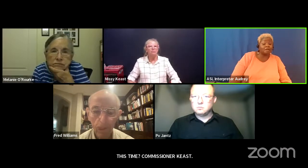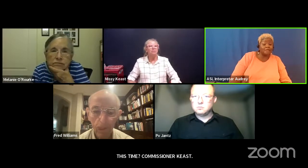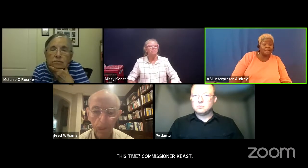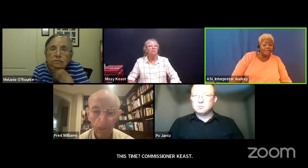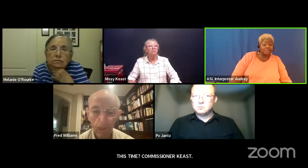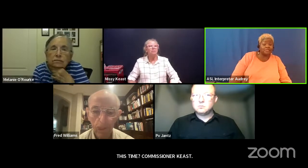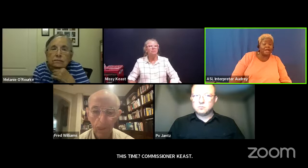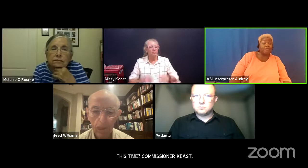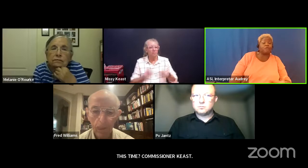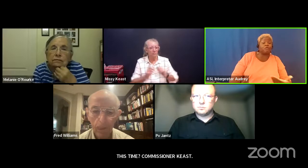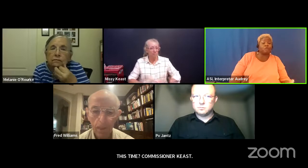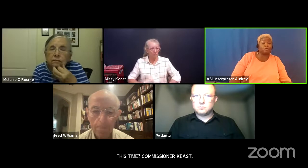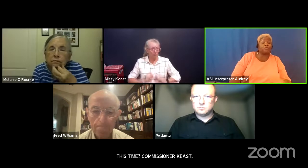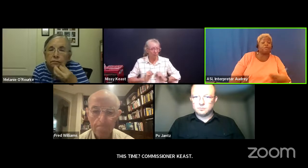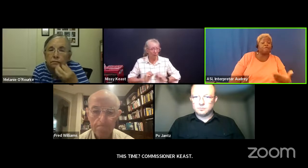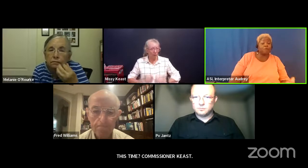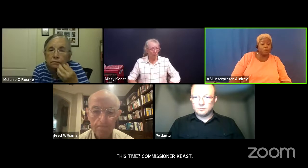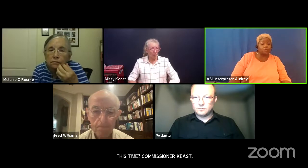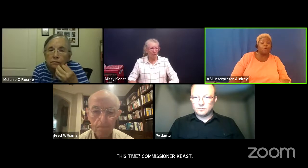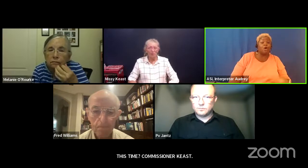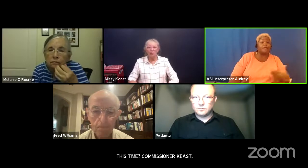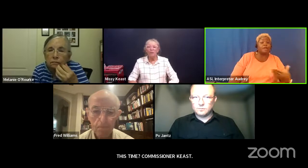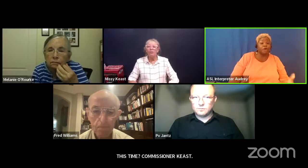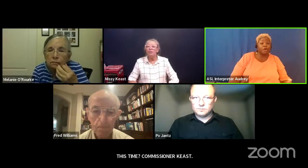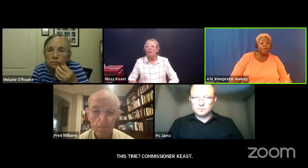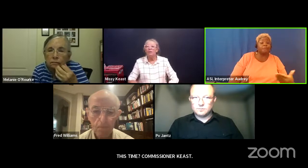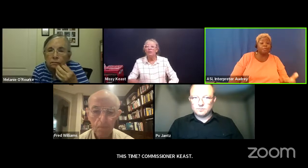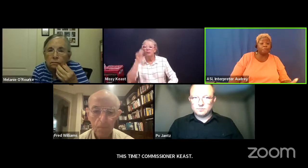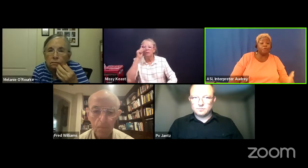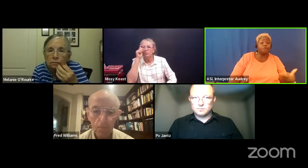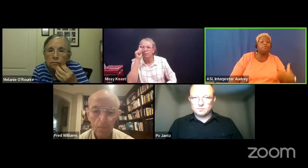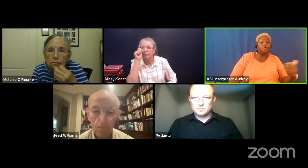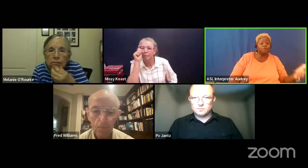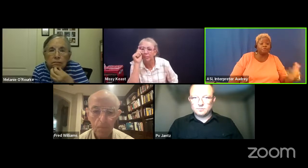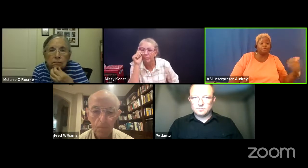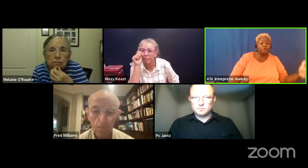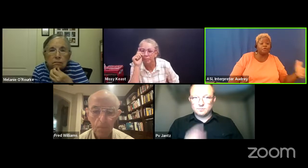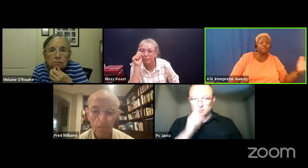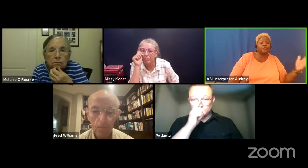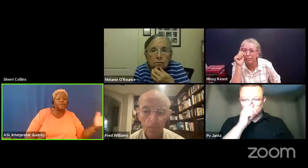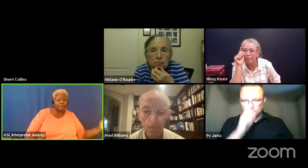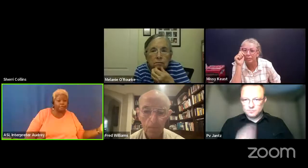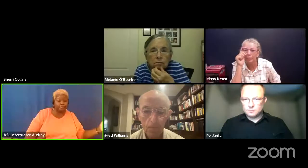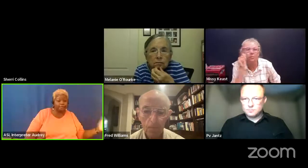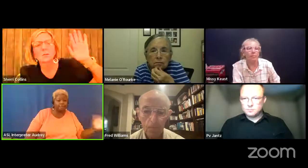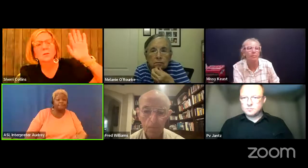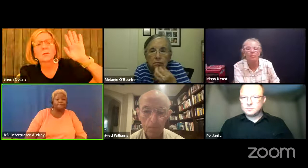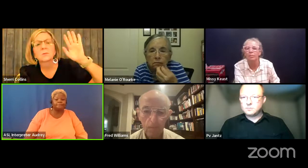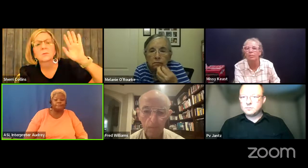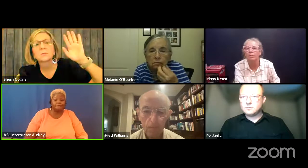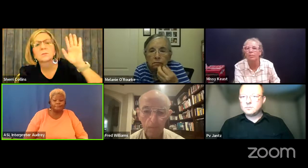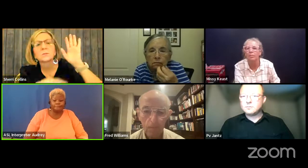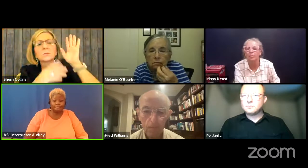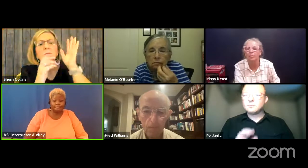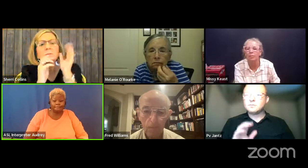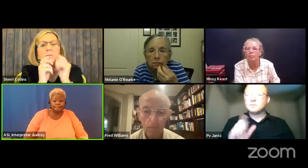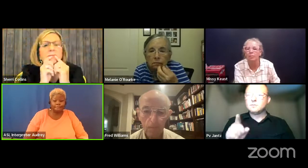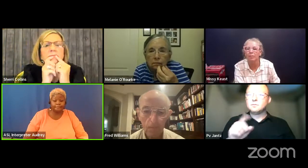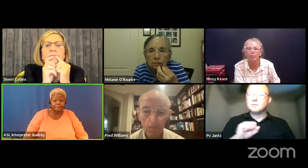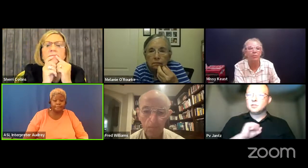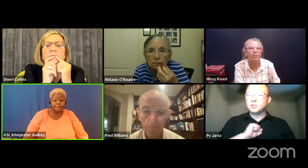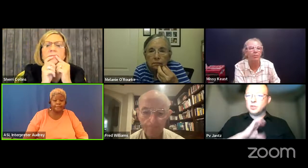our election time in November, we vote on a current board, a new commission board for the year.